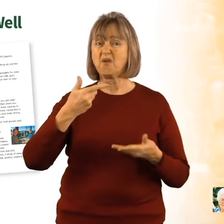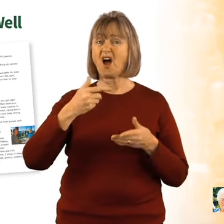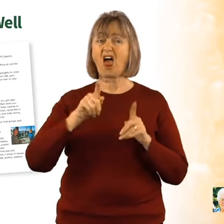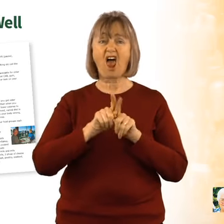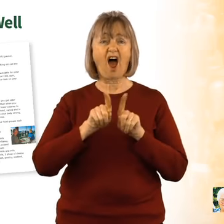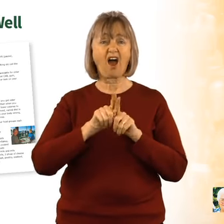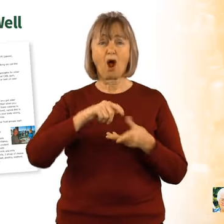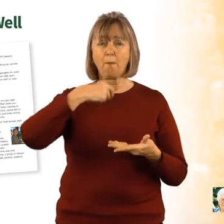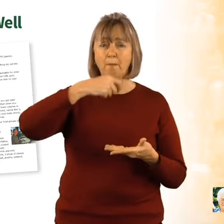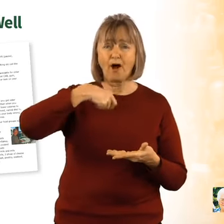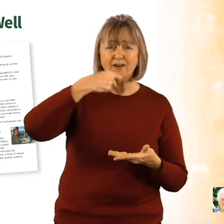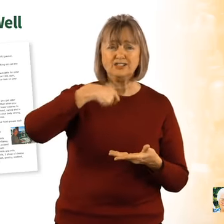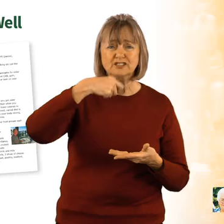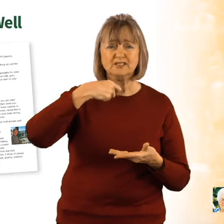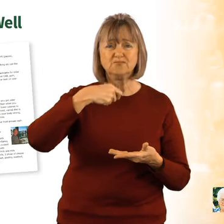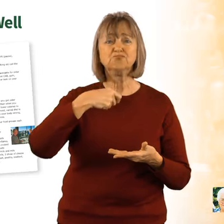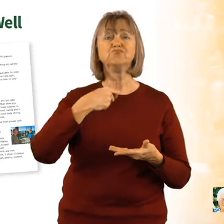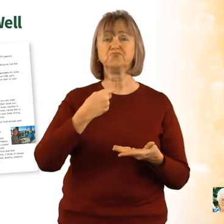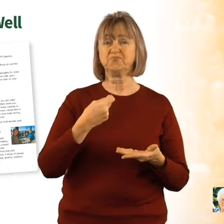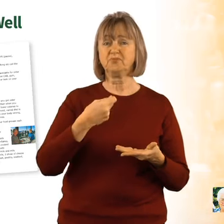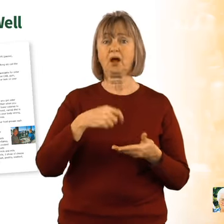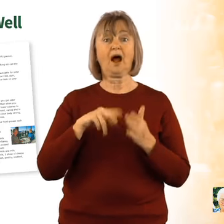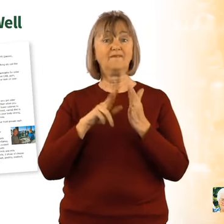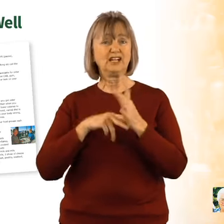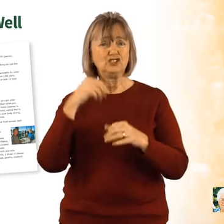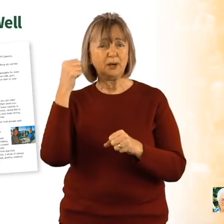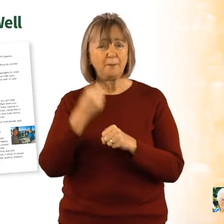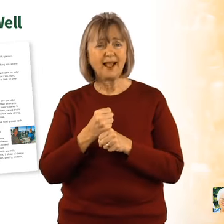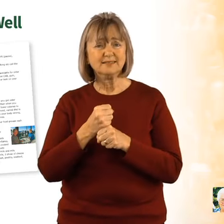breakfast cereals, such as porridge,